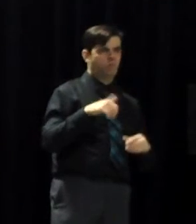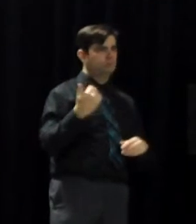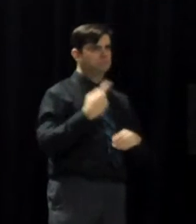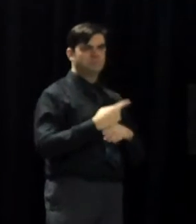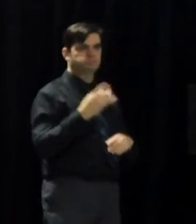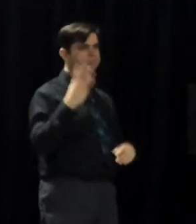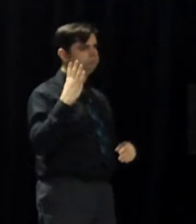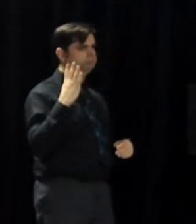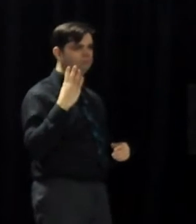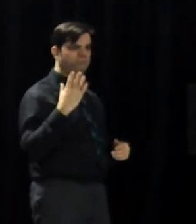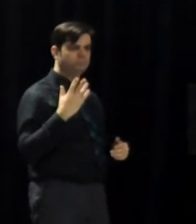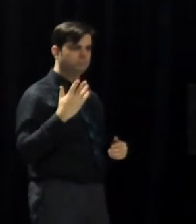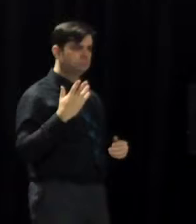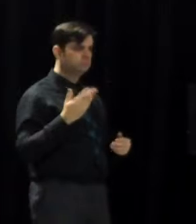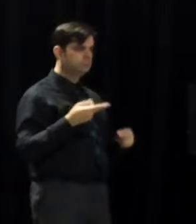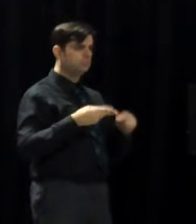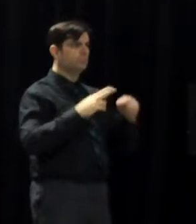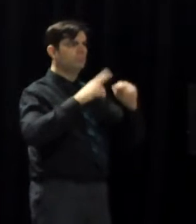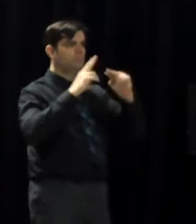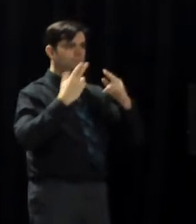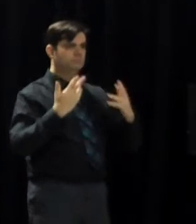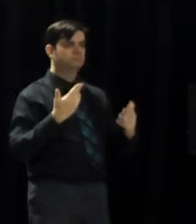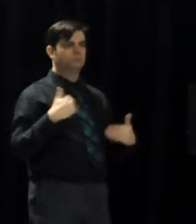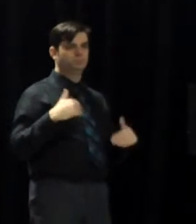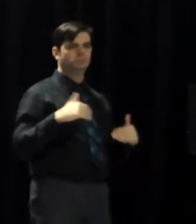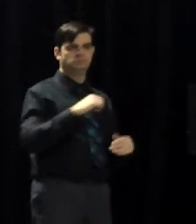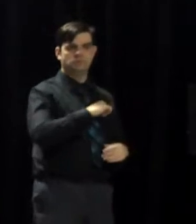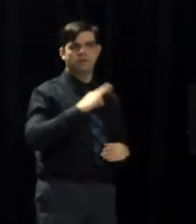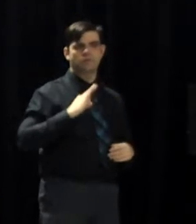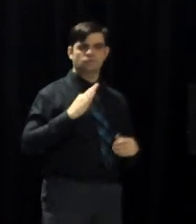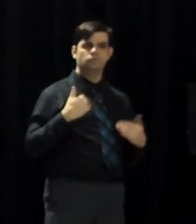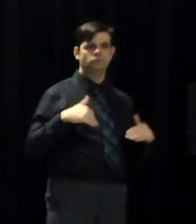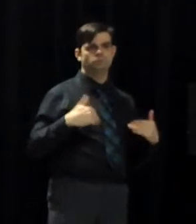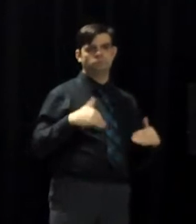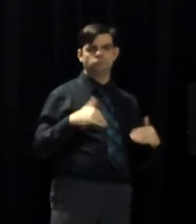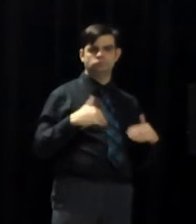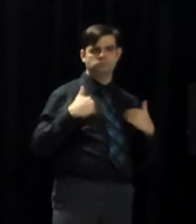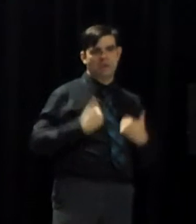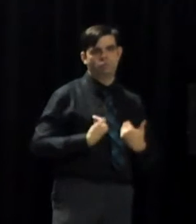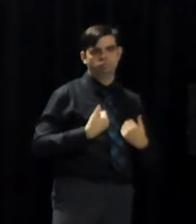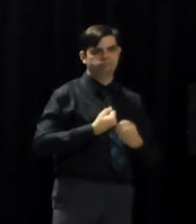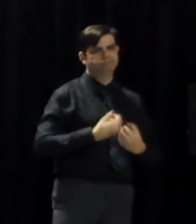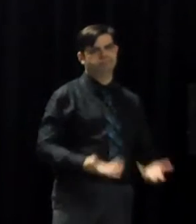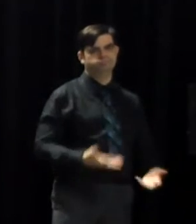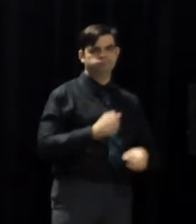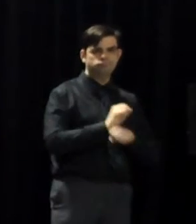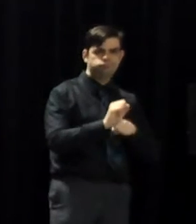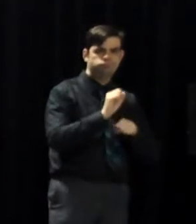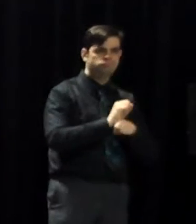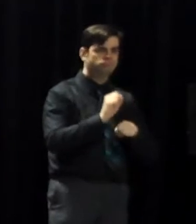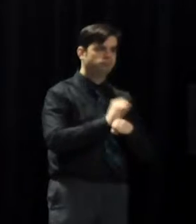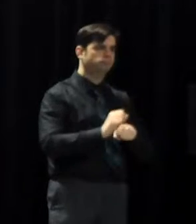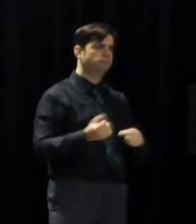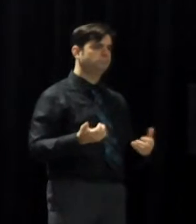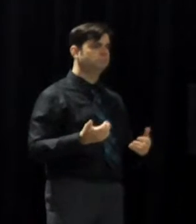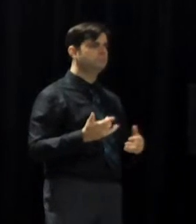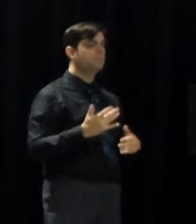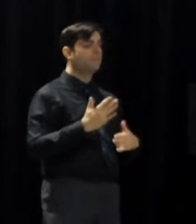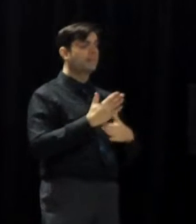up. But we've been in this kind of 70% capacity range of existing